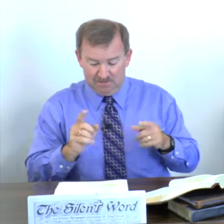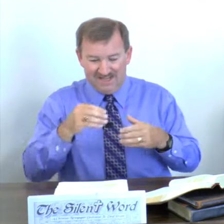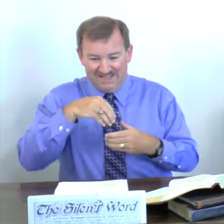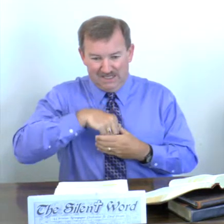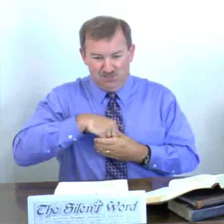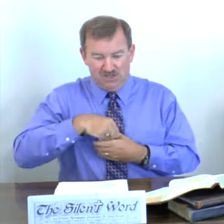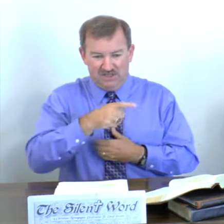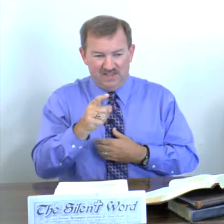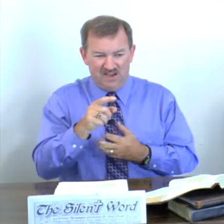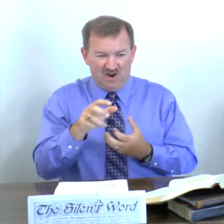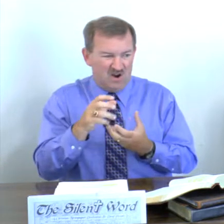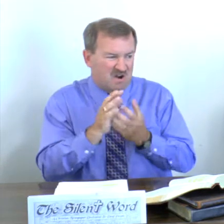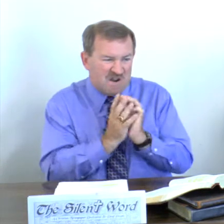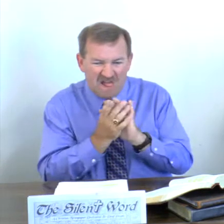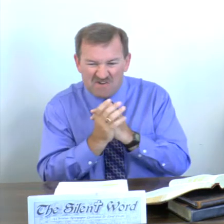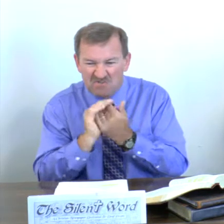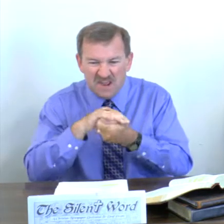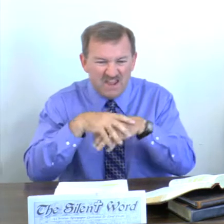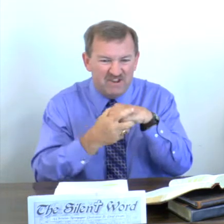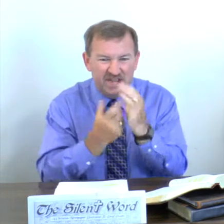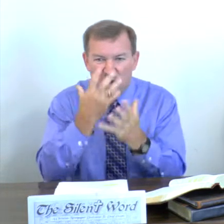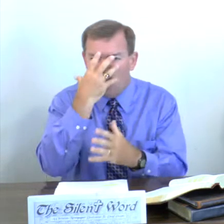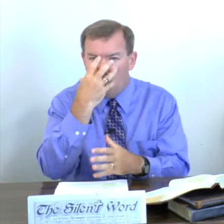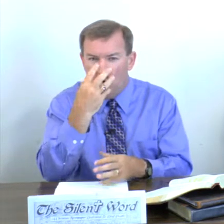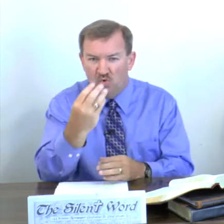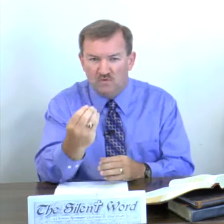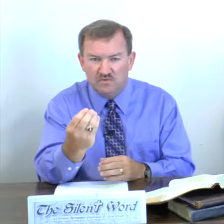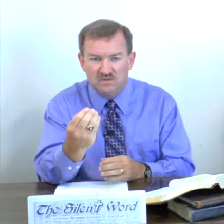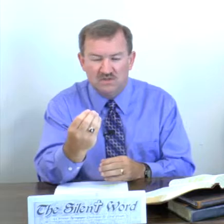but inwardly they are ravening wolves."